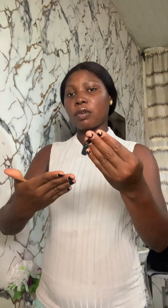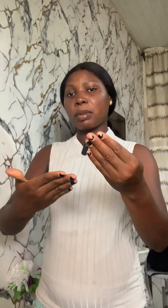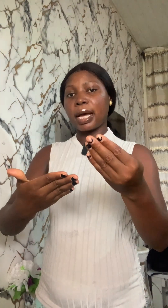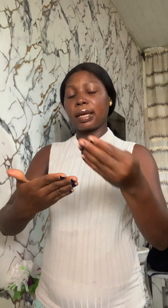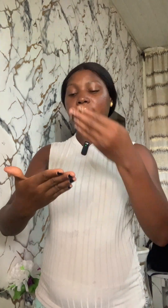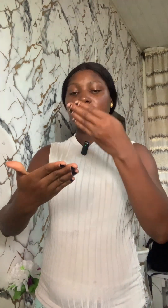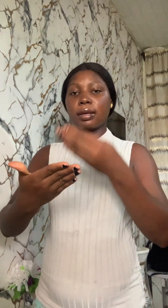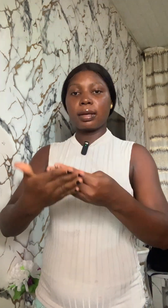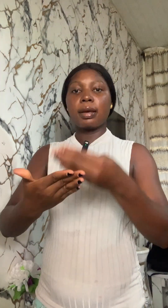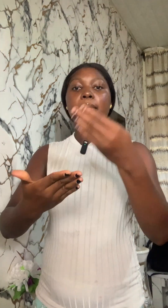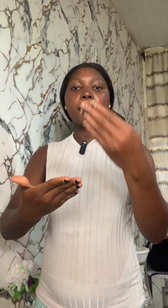buy.